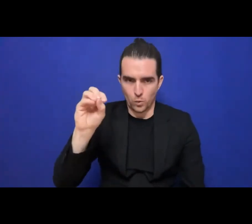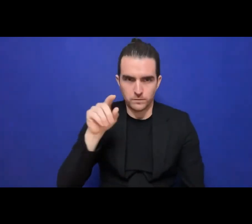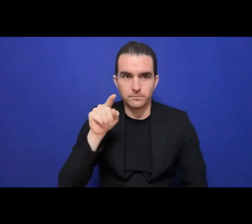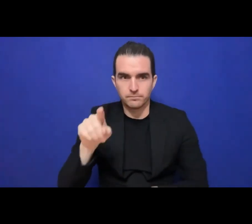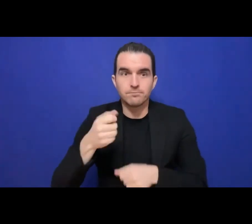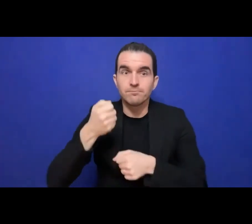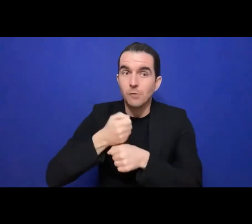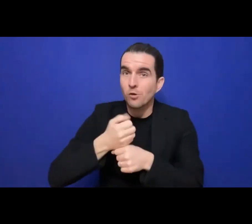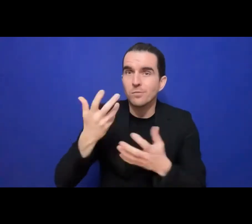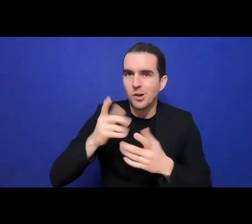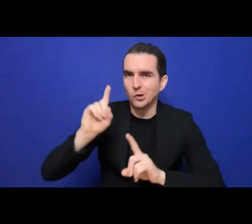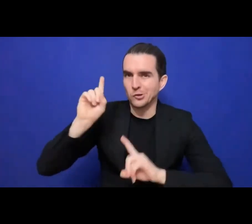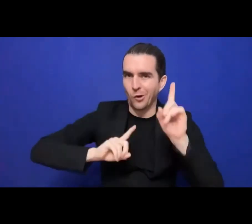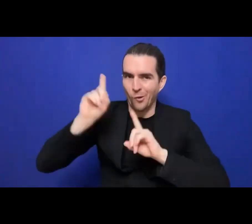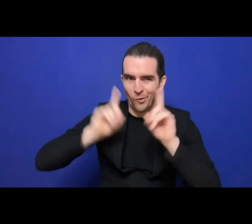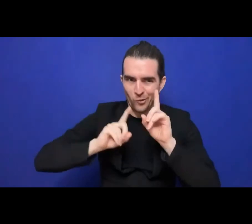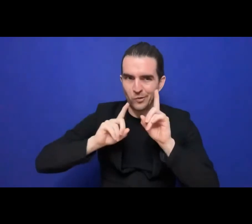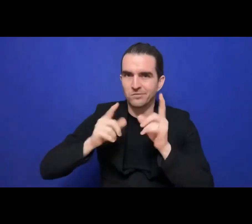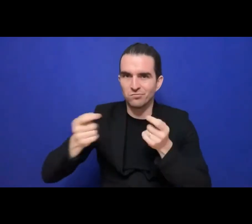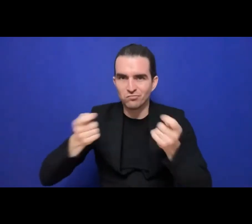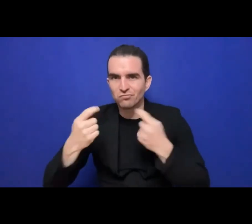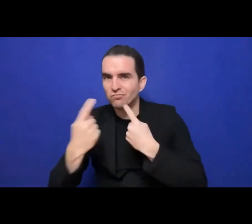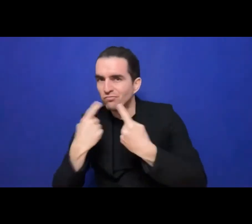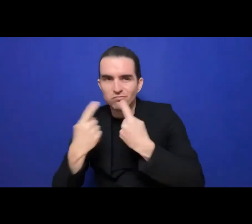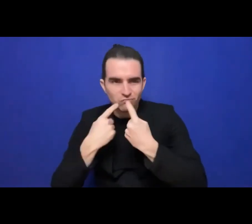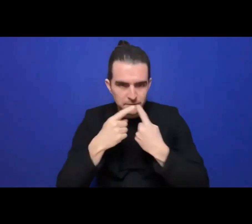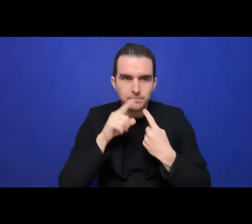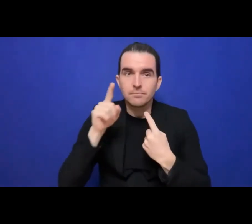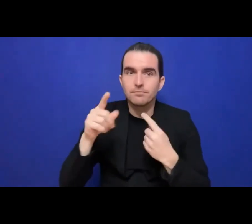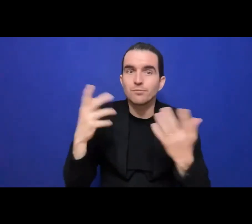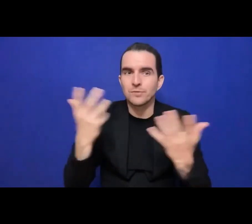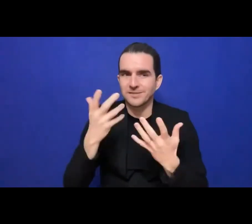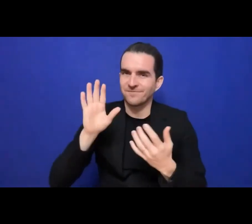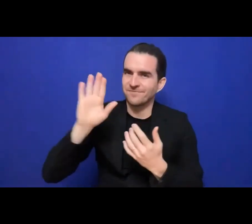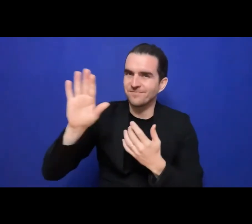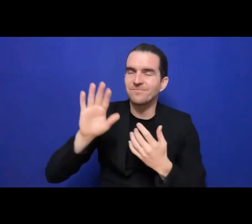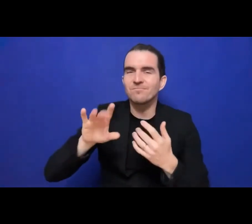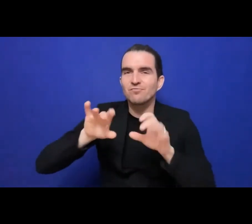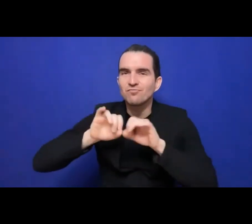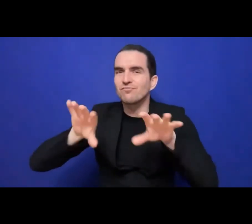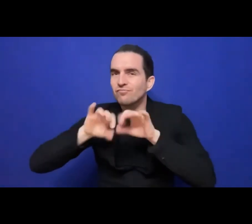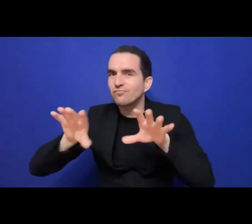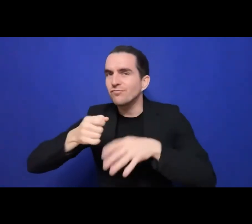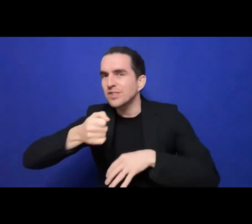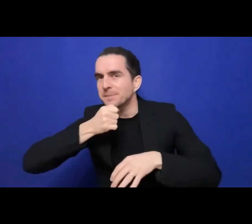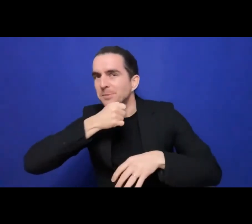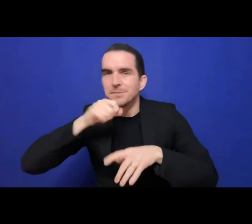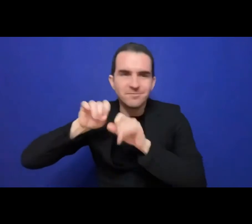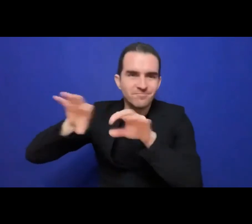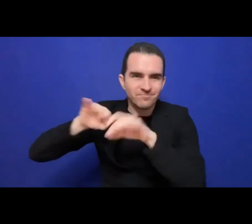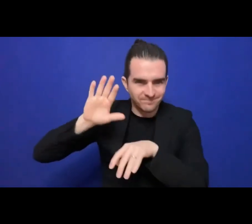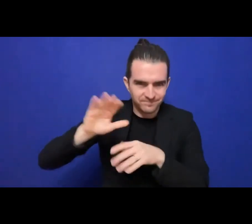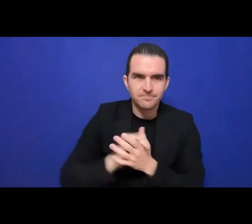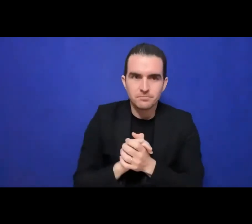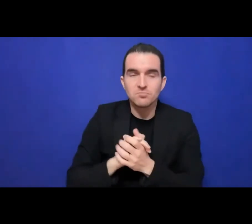Chie recently co-led a survey on the state of UHC commitments in Japan and will be sharing some of the findings and